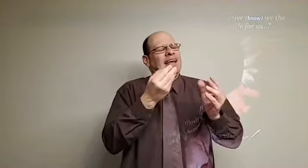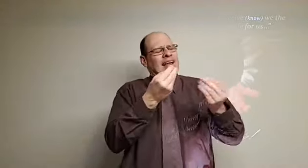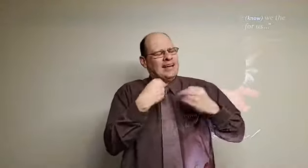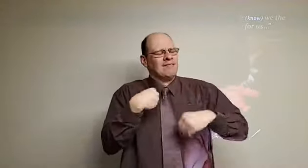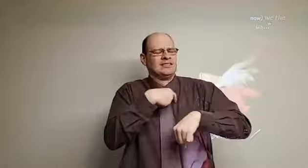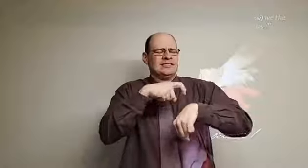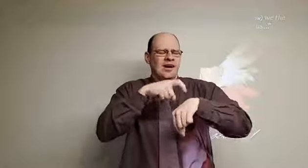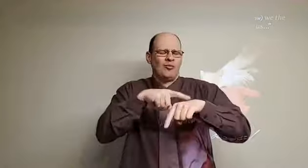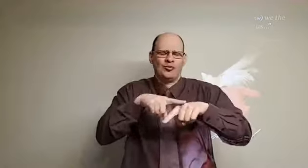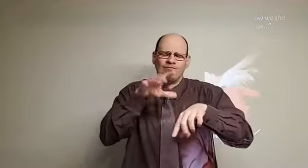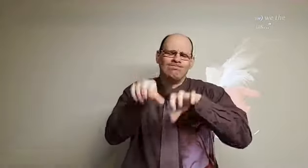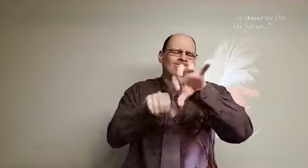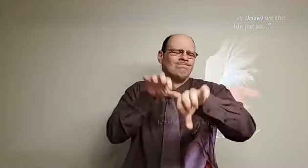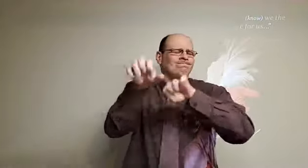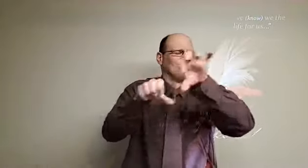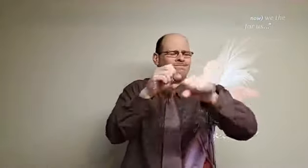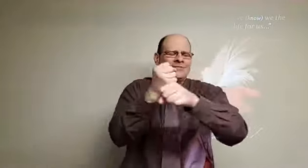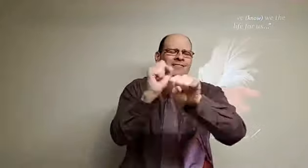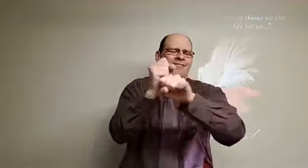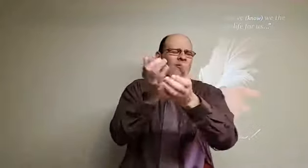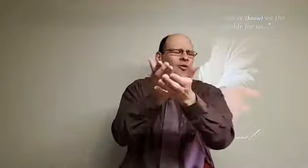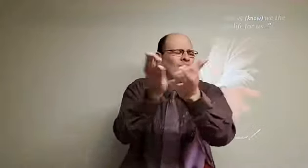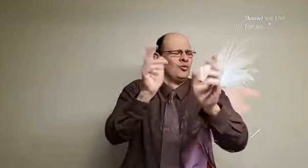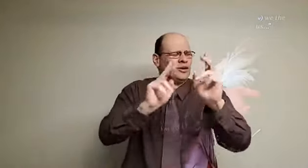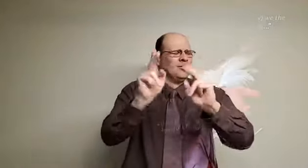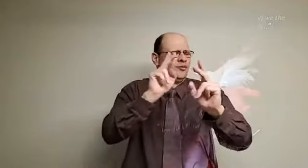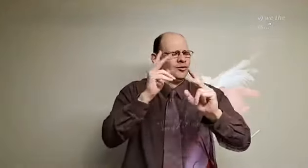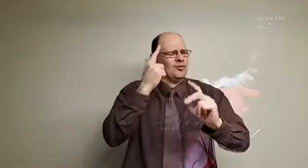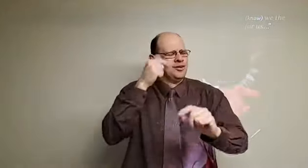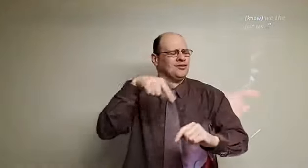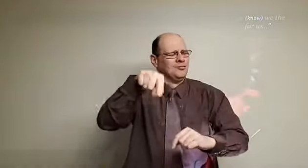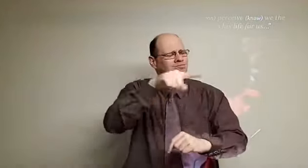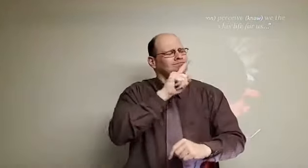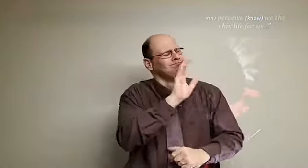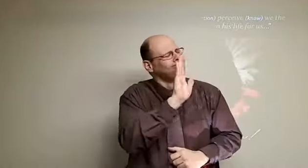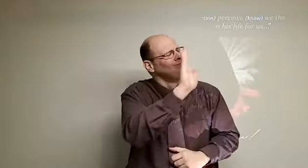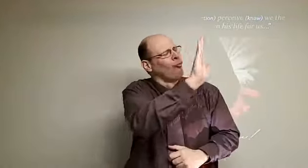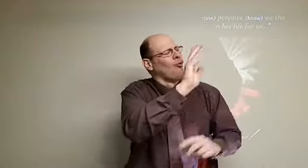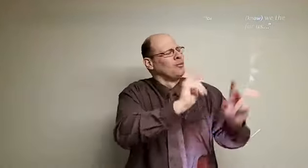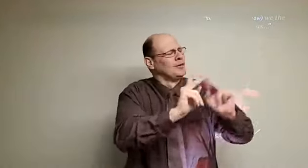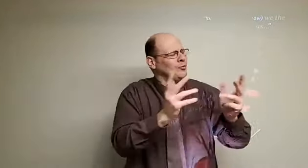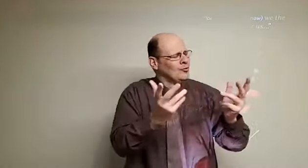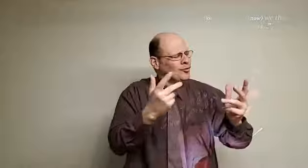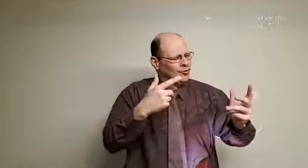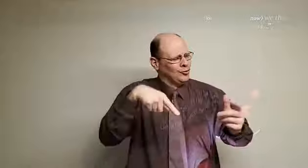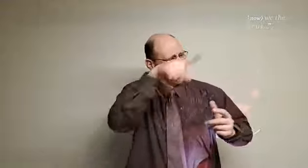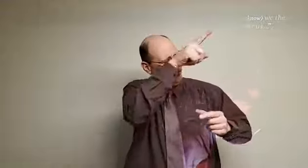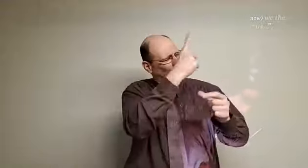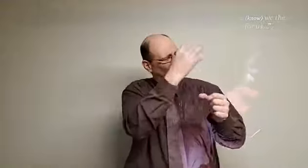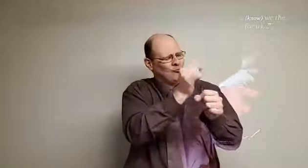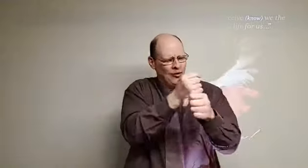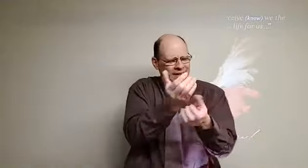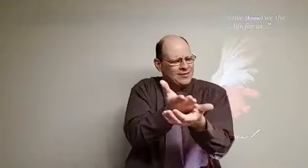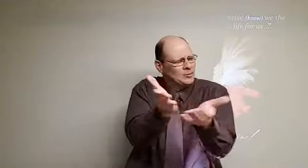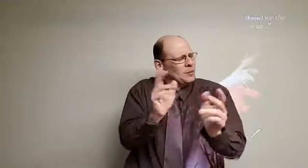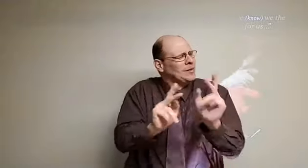don't want to experience the wrath of God we want to do what we can to reach out to people today and they would receive their